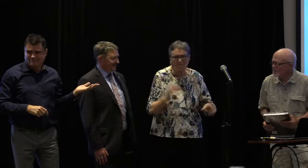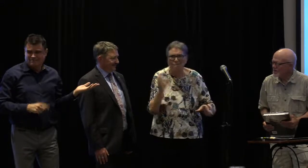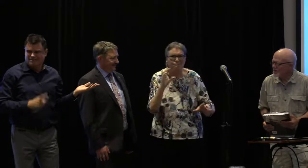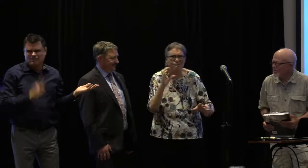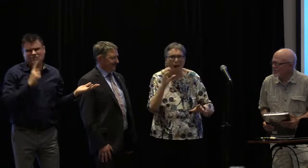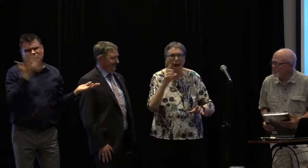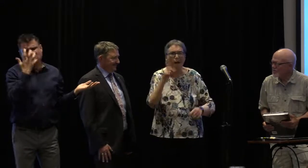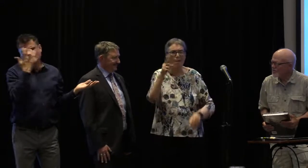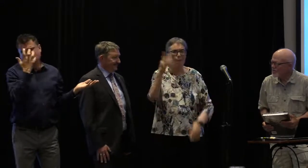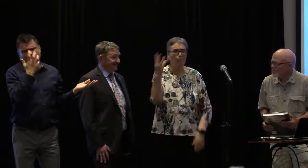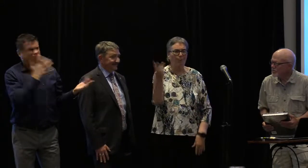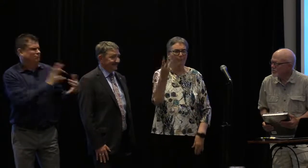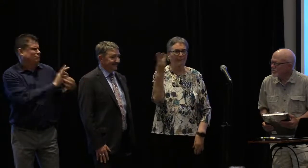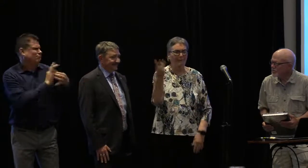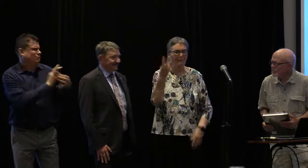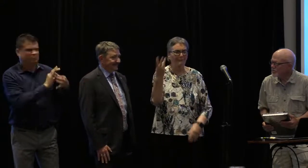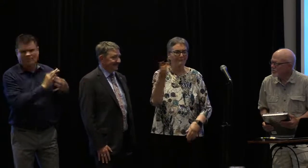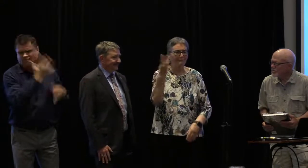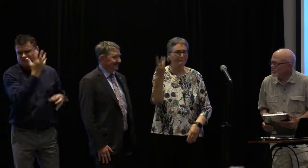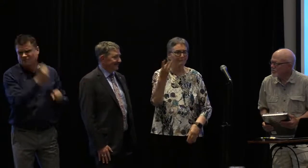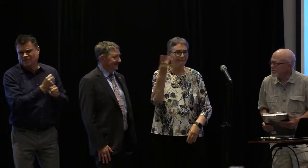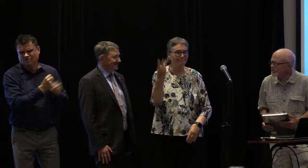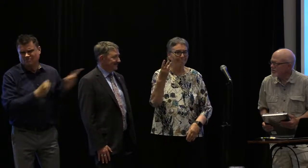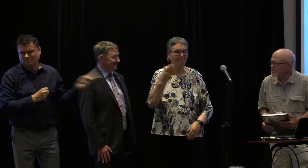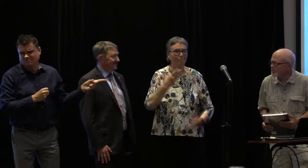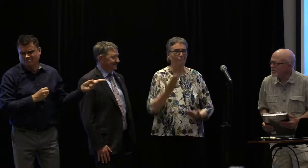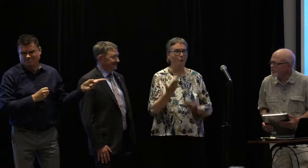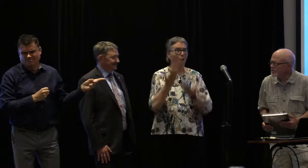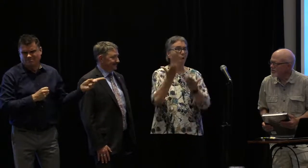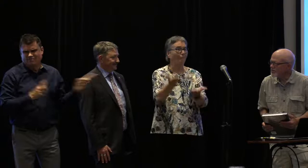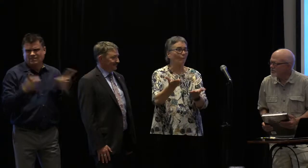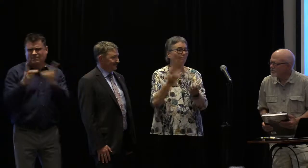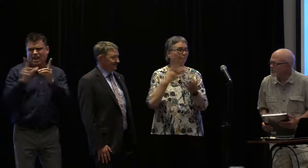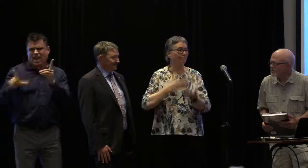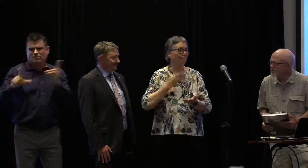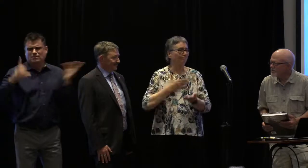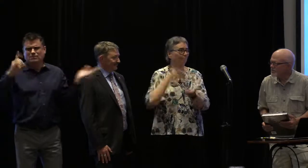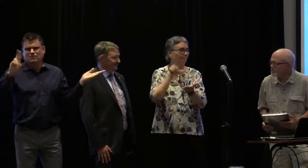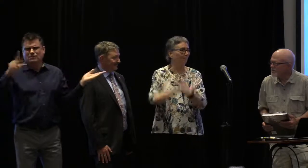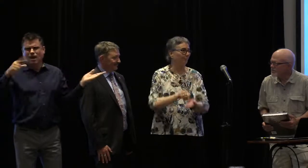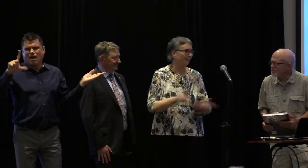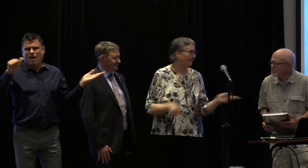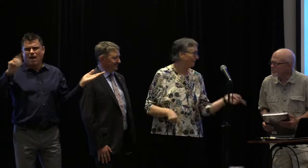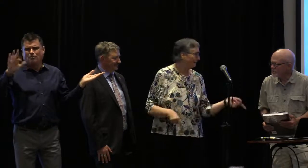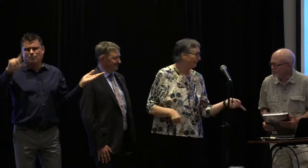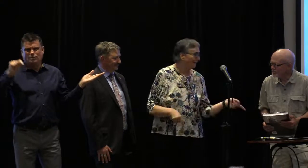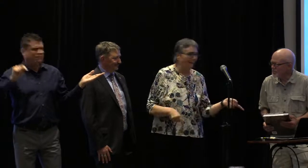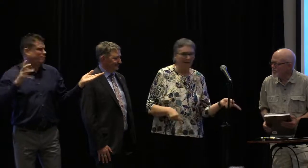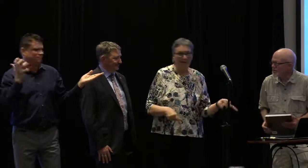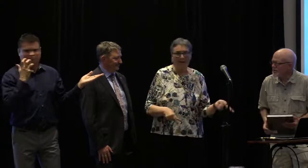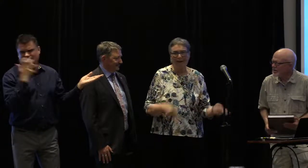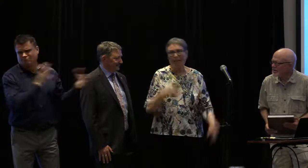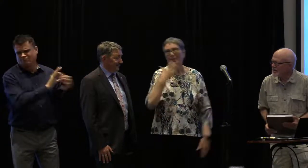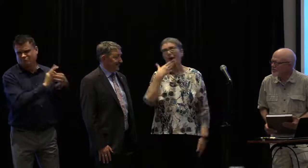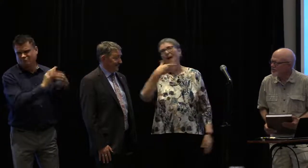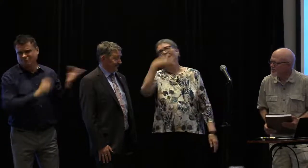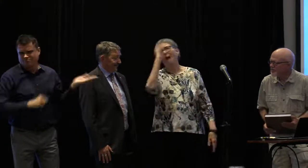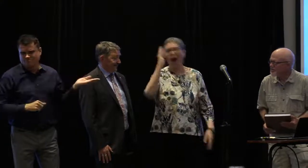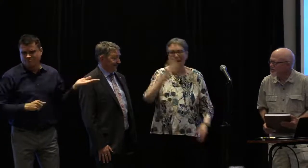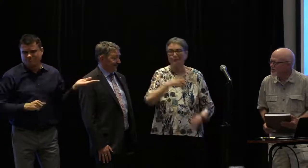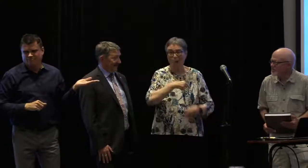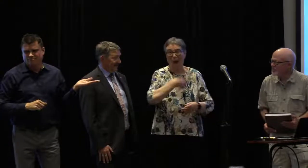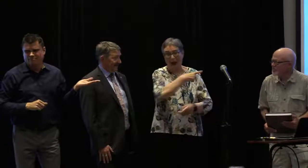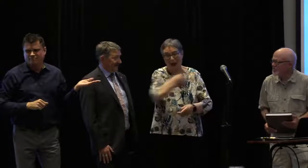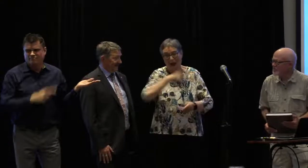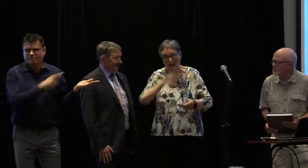worked with me for the past 5 years, and we were able to find a printers in Winnipeg and print